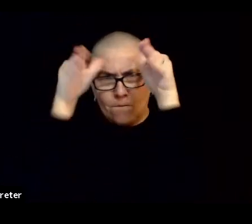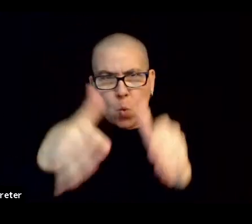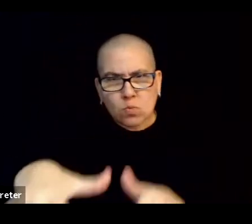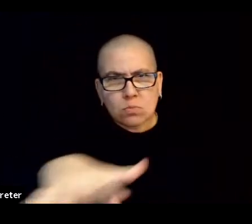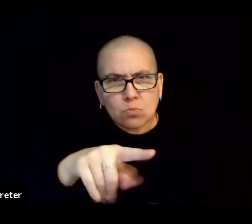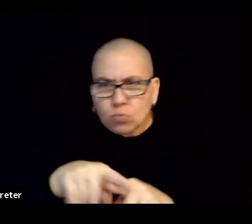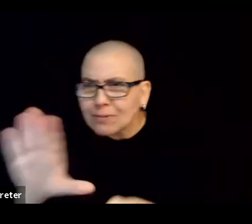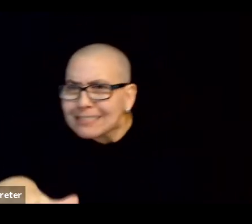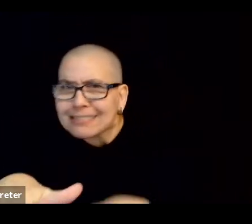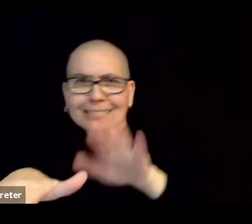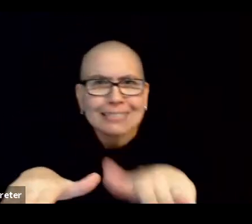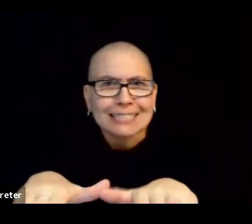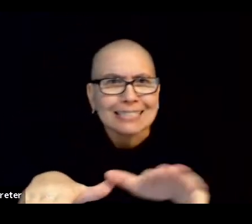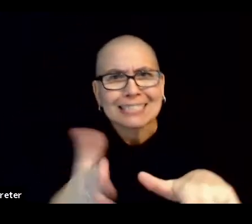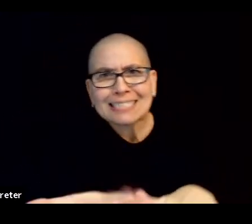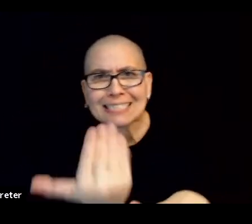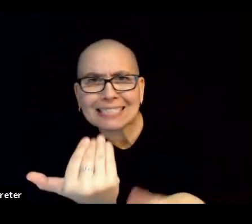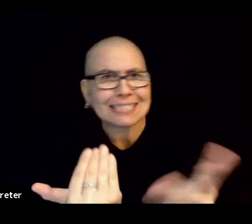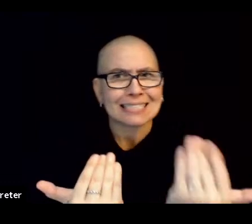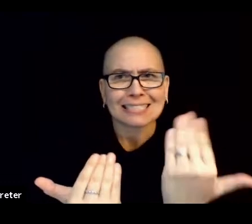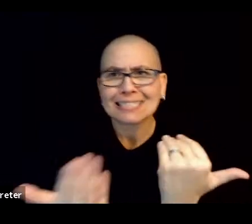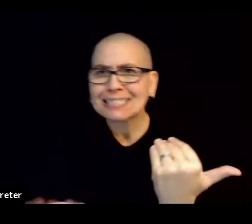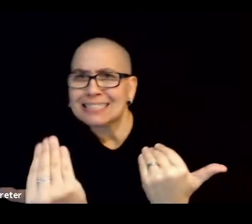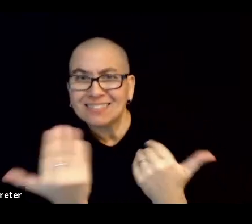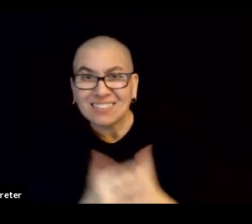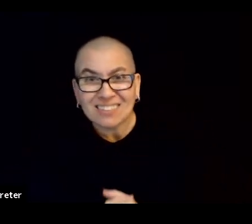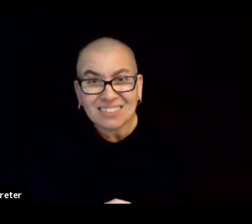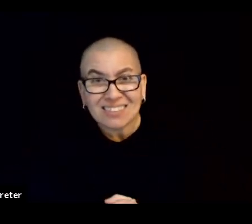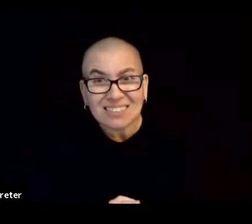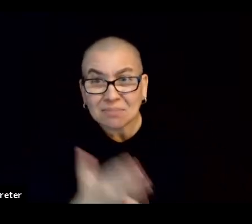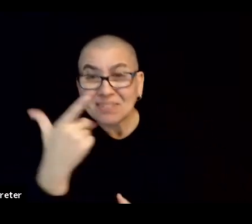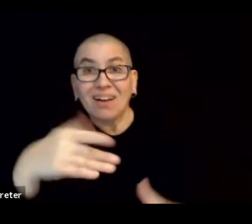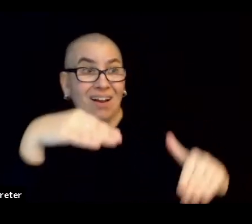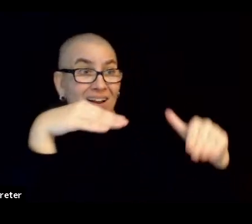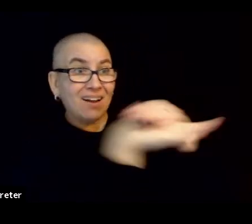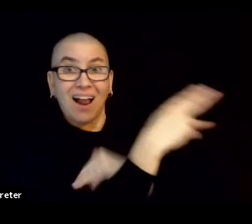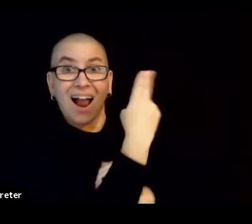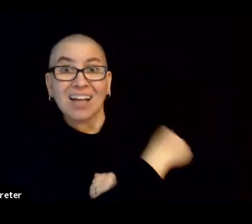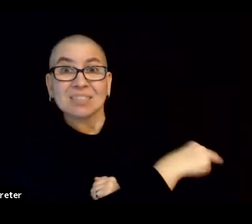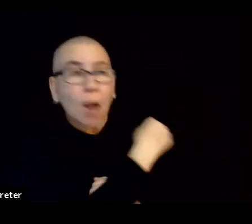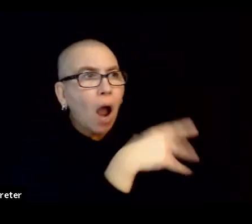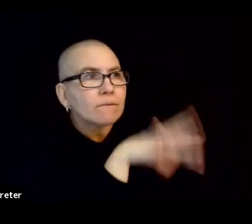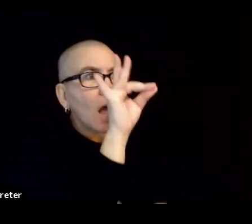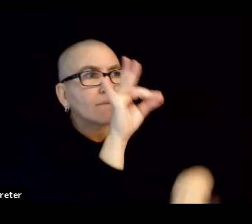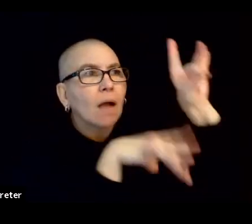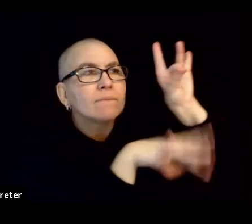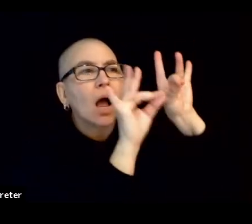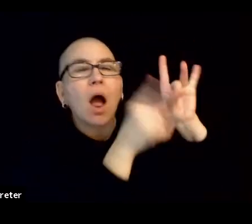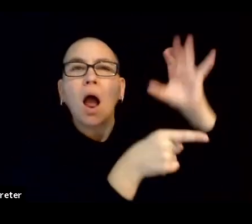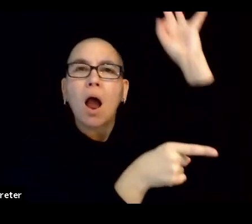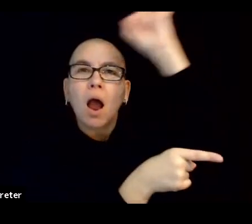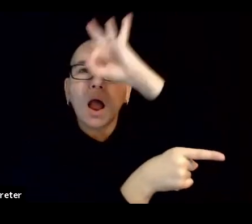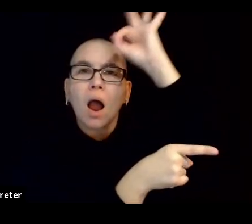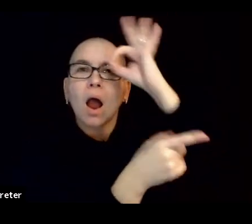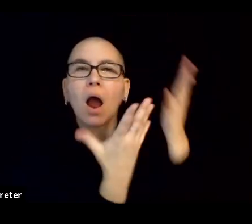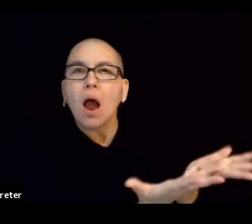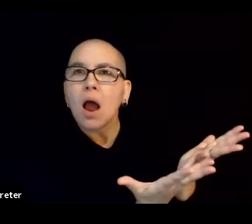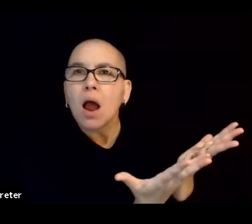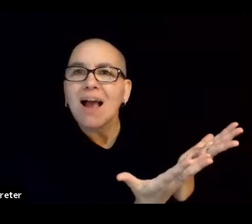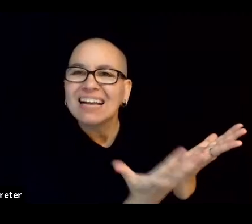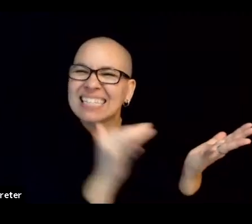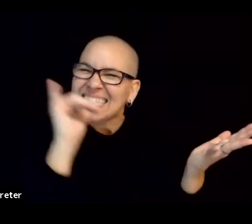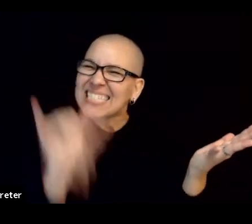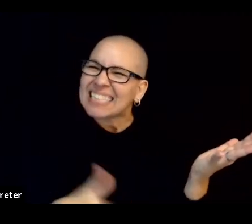We now have the hope of ending the pandemic through widespread vaccination, but for it to work, our state must make and implement